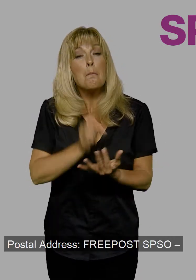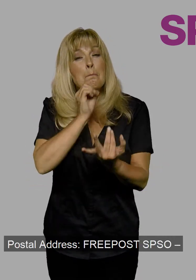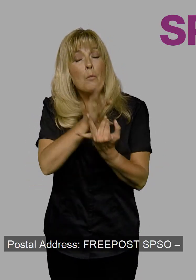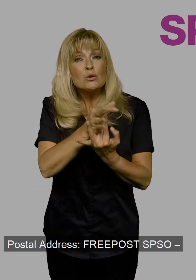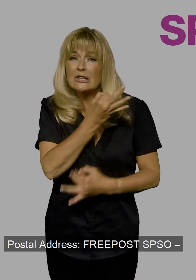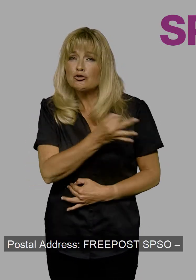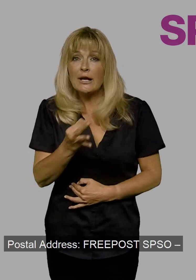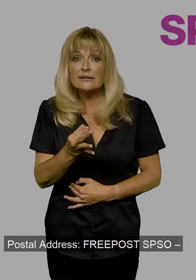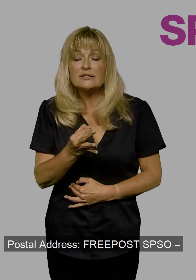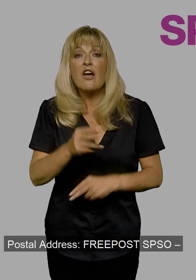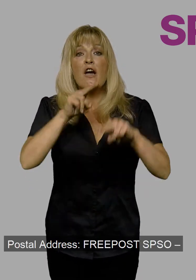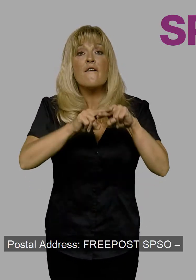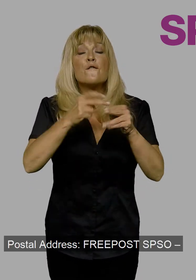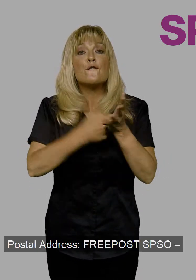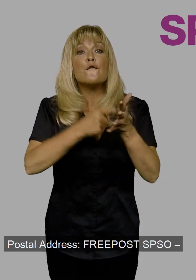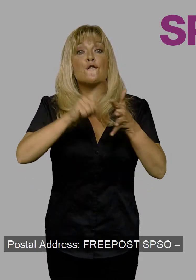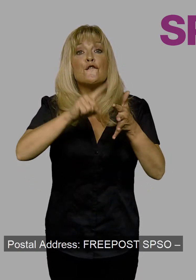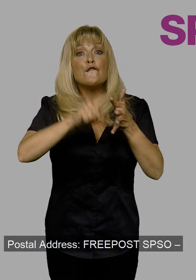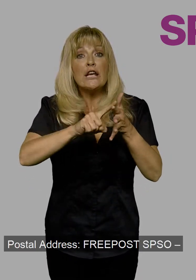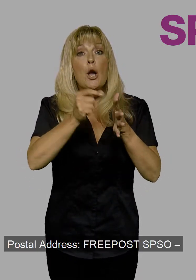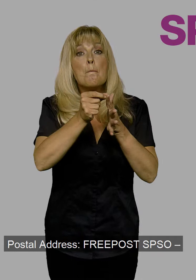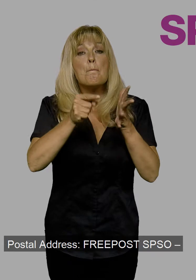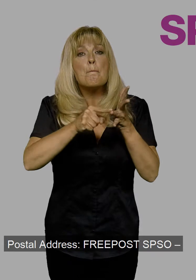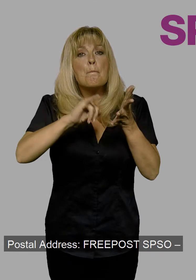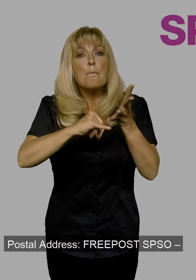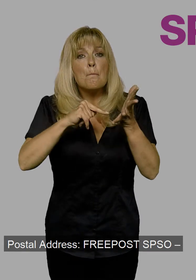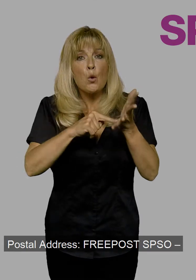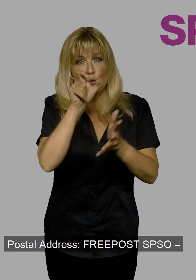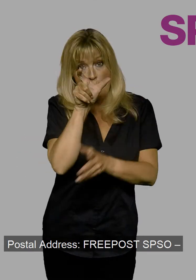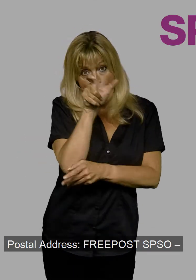Postal address: Free Post SPSO.